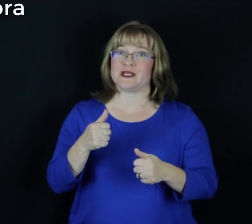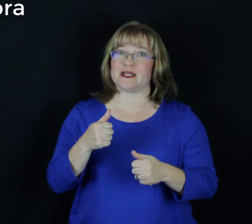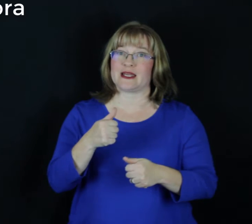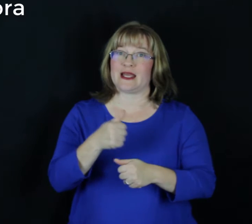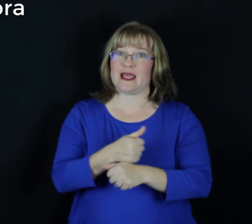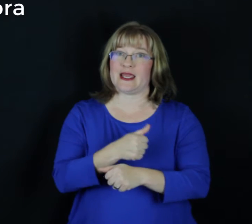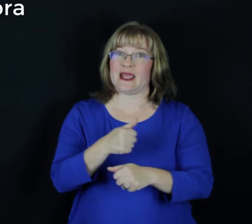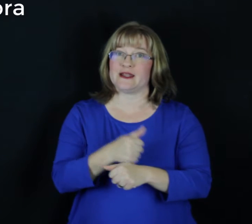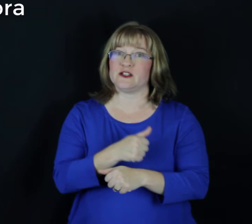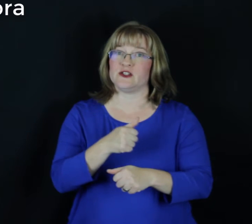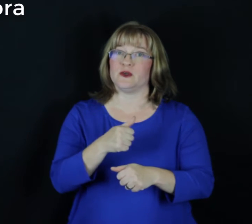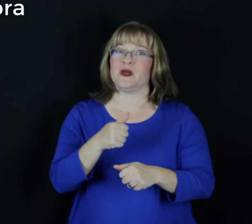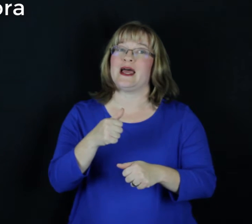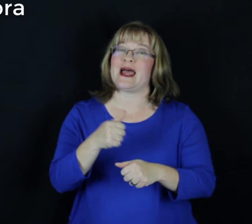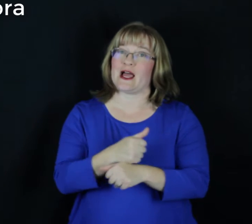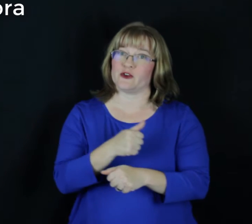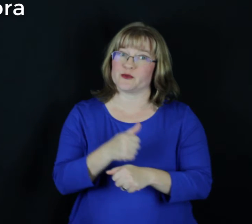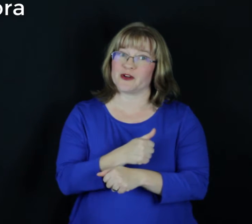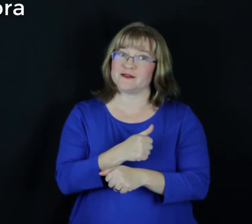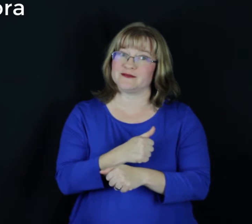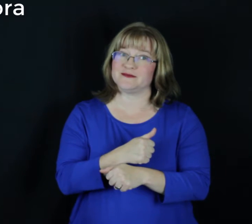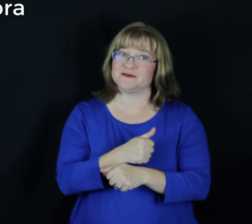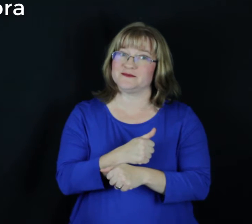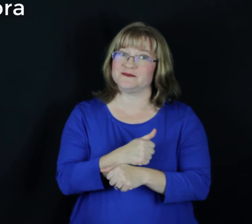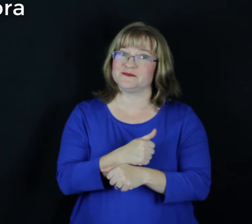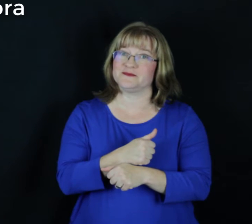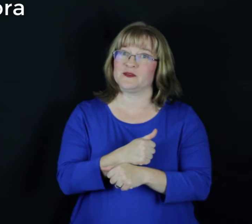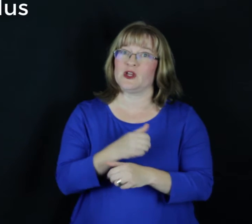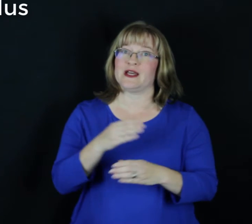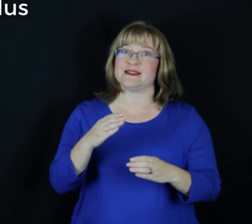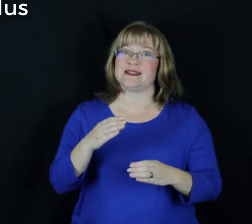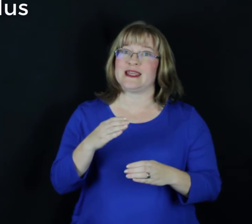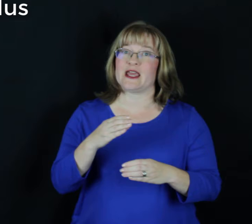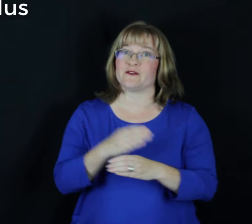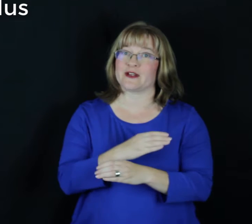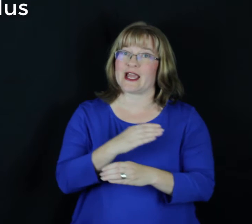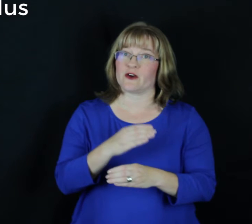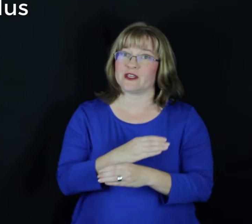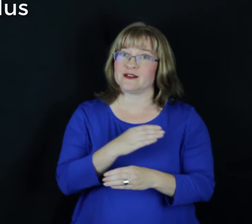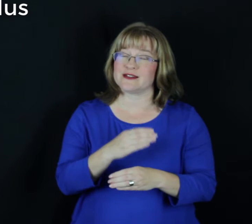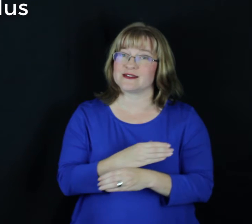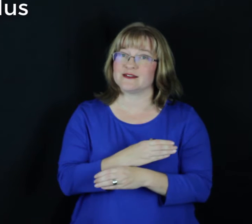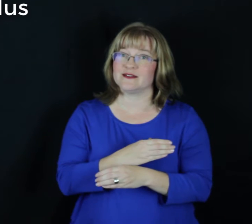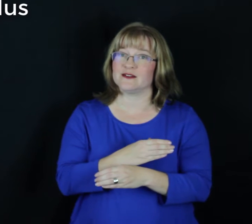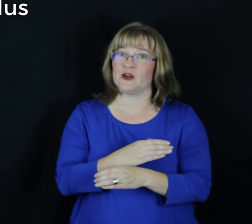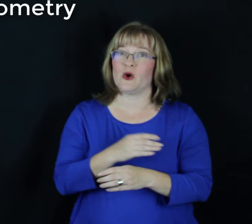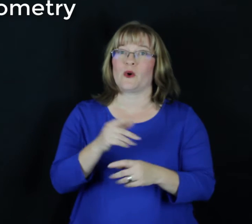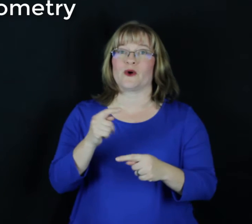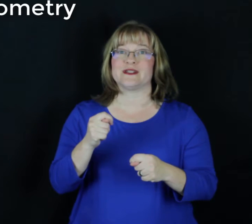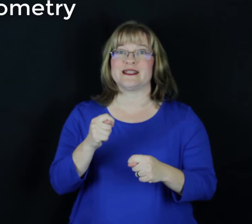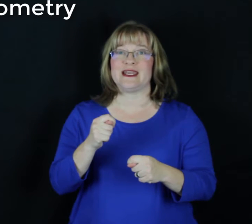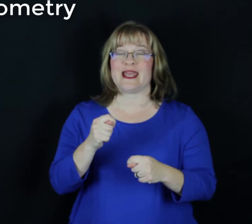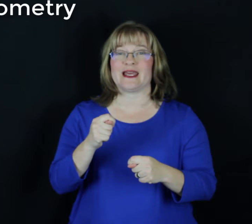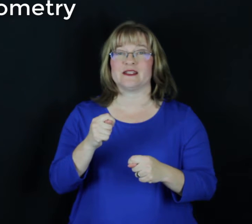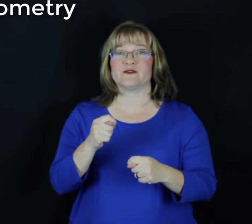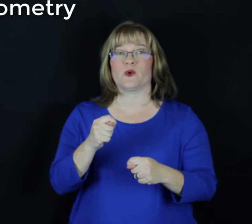take an A hand and do algebra, a C hand for calculus, or a T hands